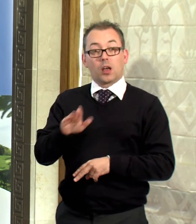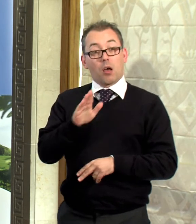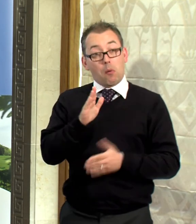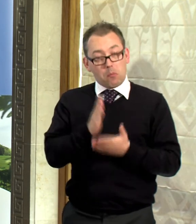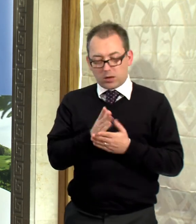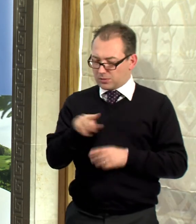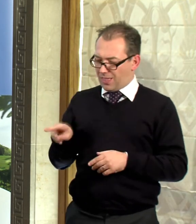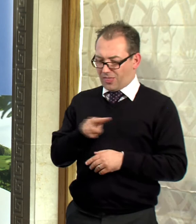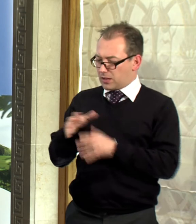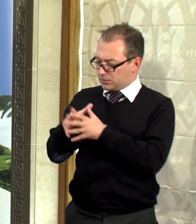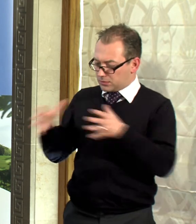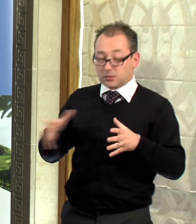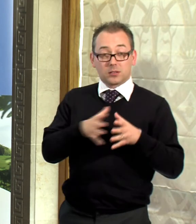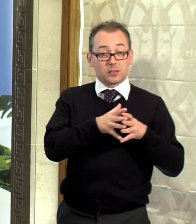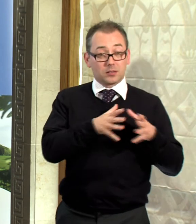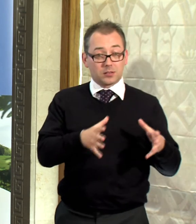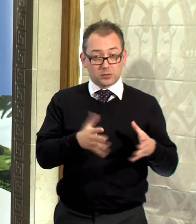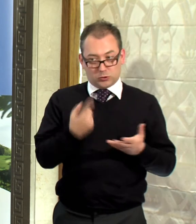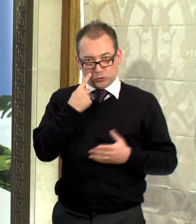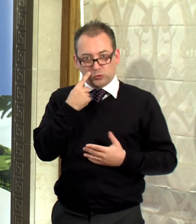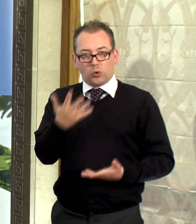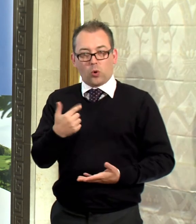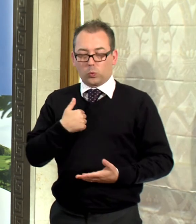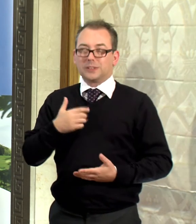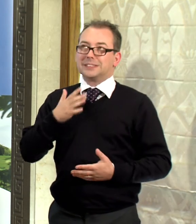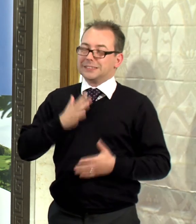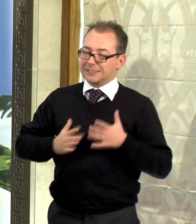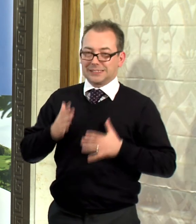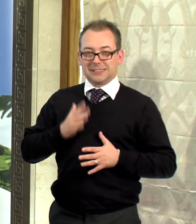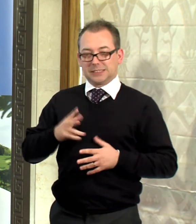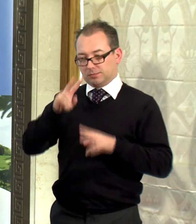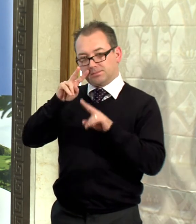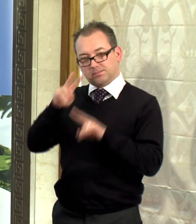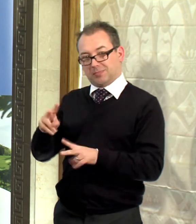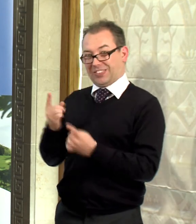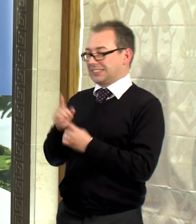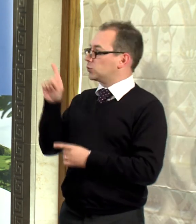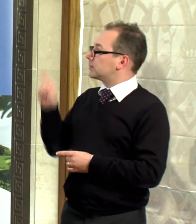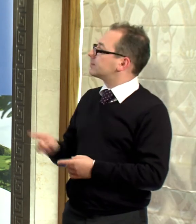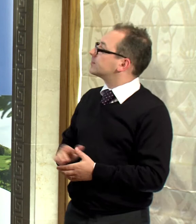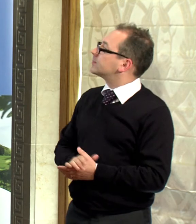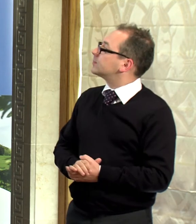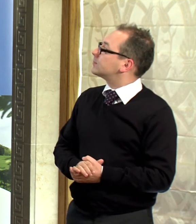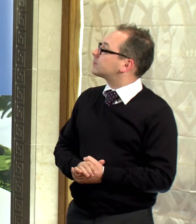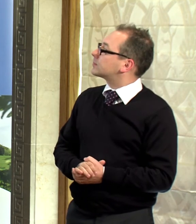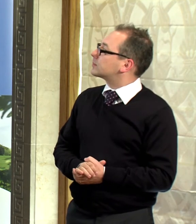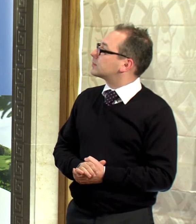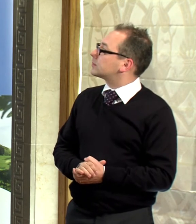need to, the pressing need, in fact, to address the following questions.